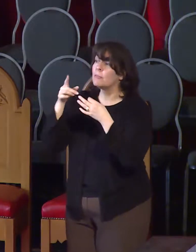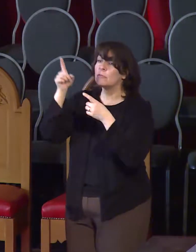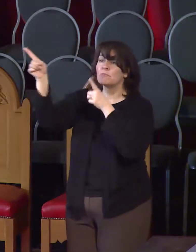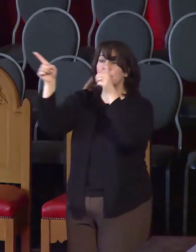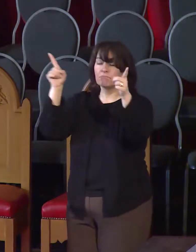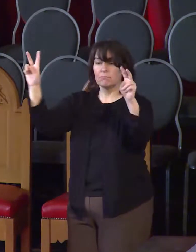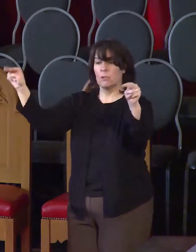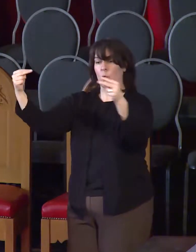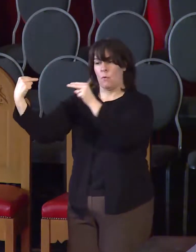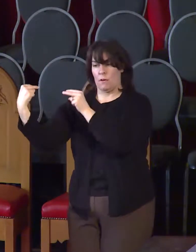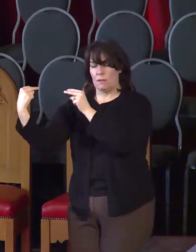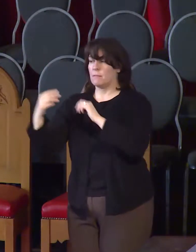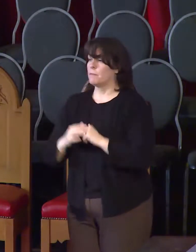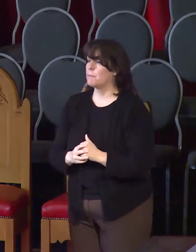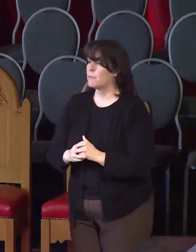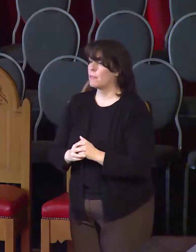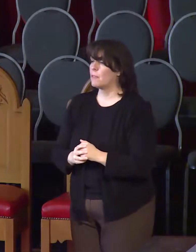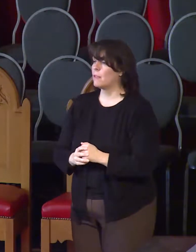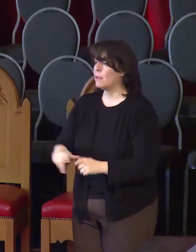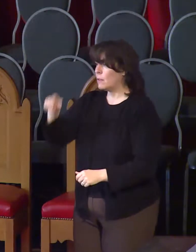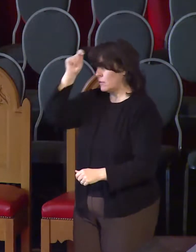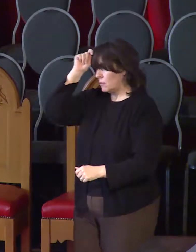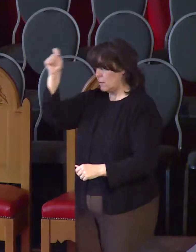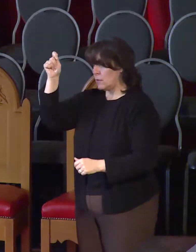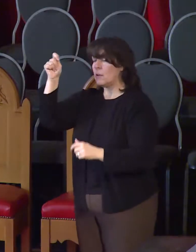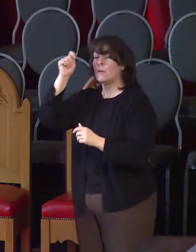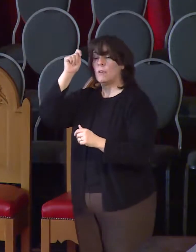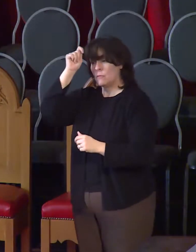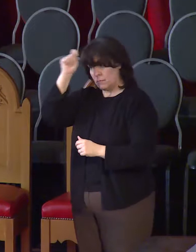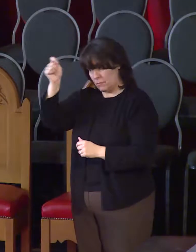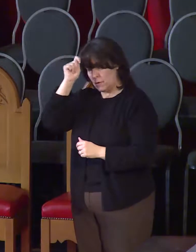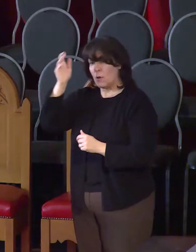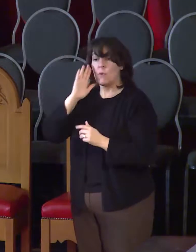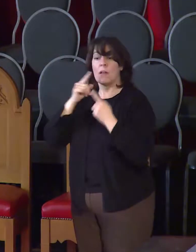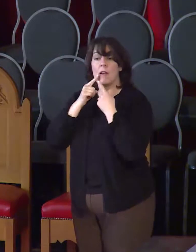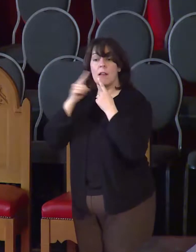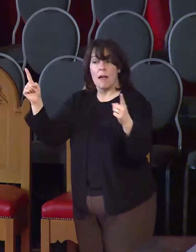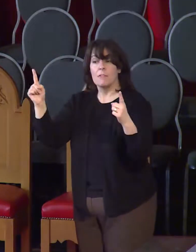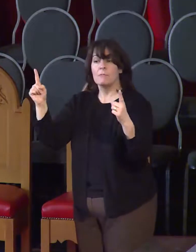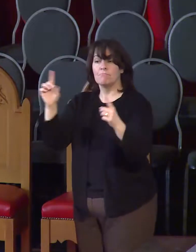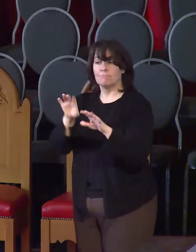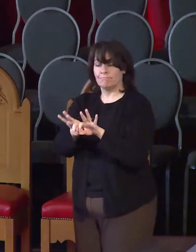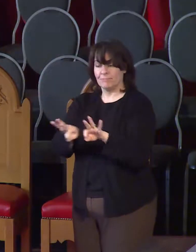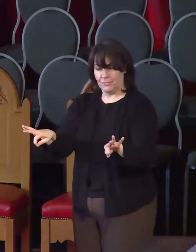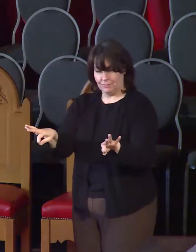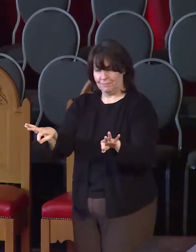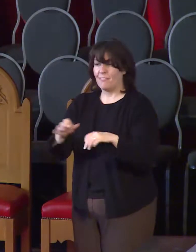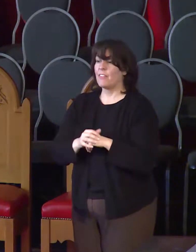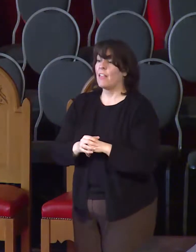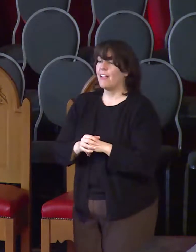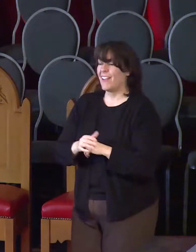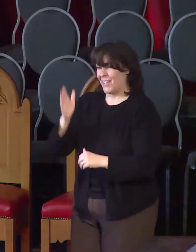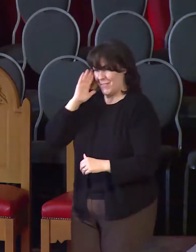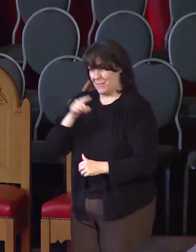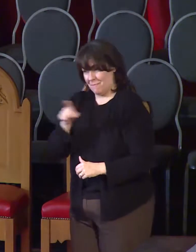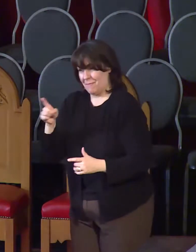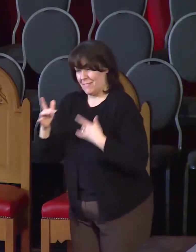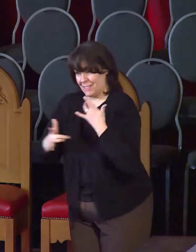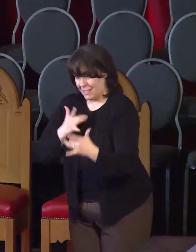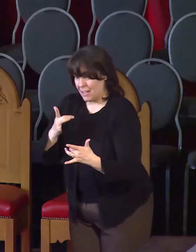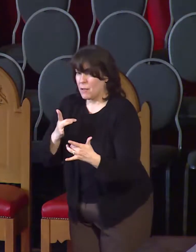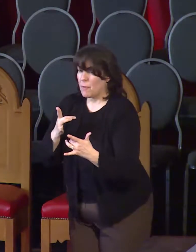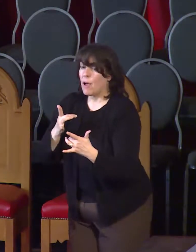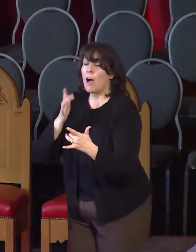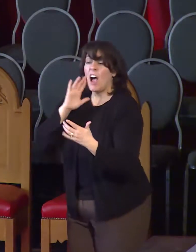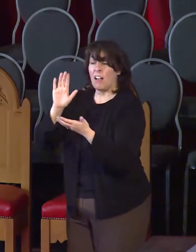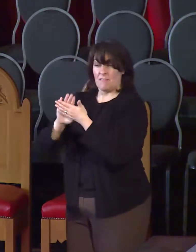distance. The Vice Chancellor will then confer the degree. We understand the joy and excitement accompanying such an auspicious occasion, but we ask that you